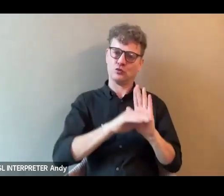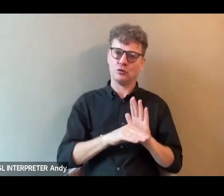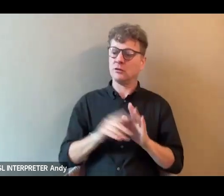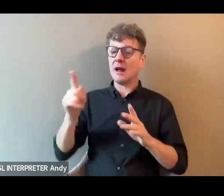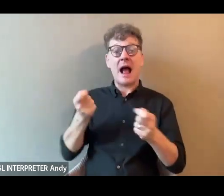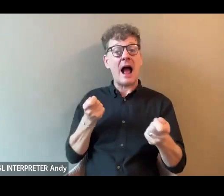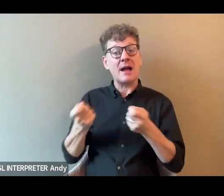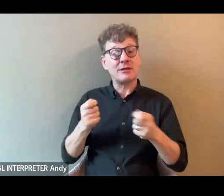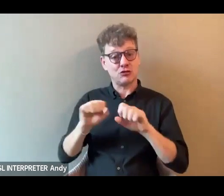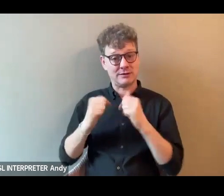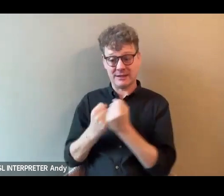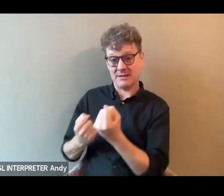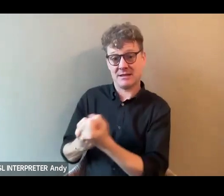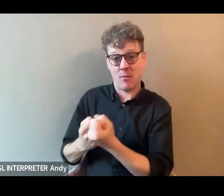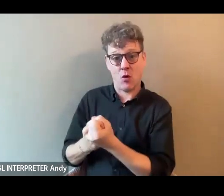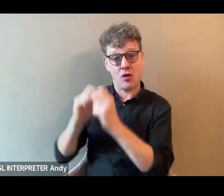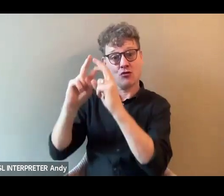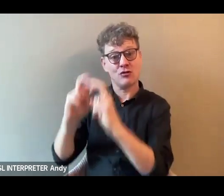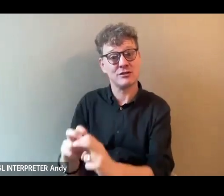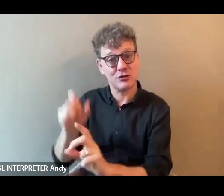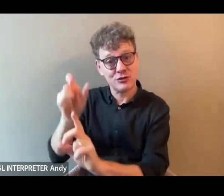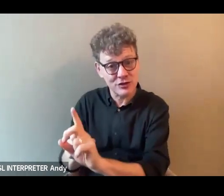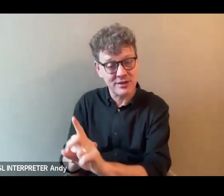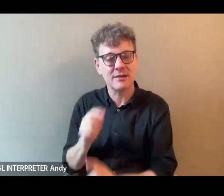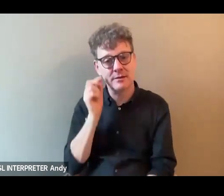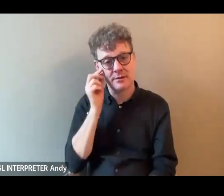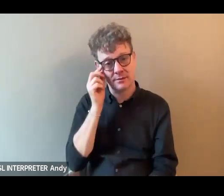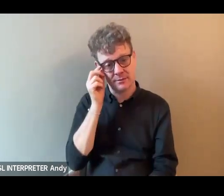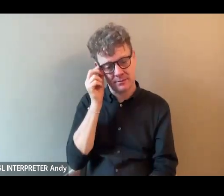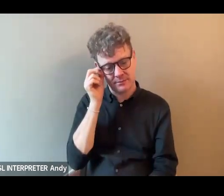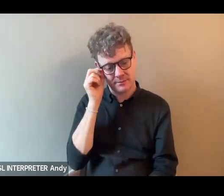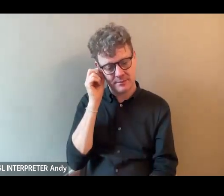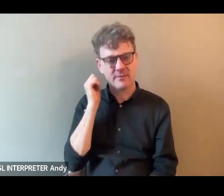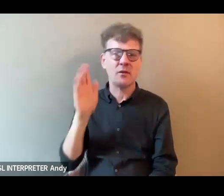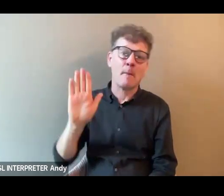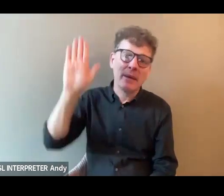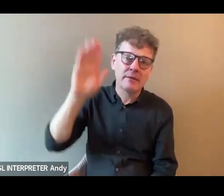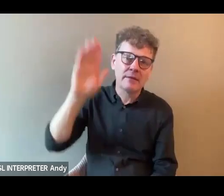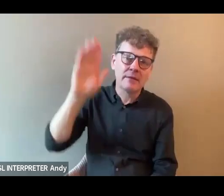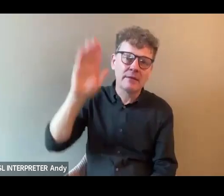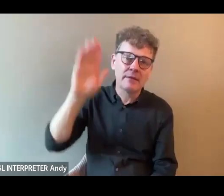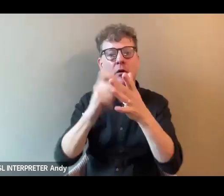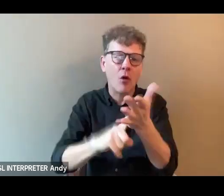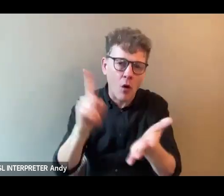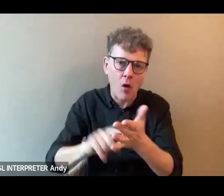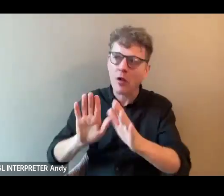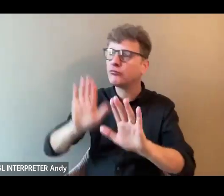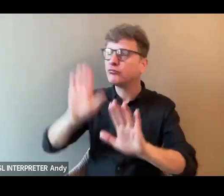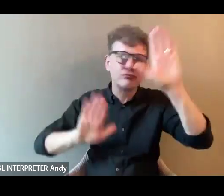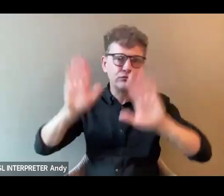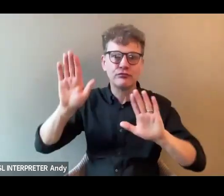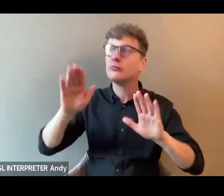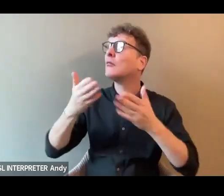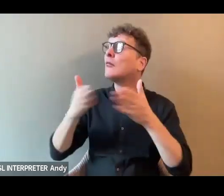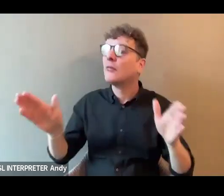administrative teams that then support that research and begin to configure the bid or the call, or to the people who are appointed as